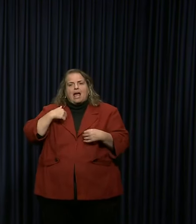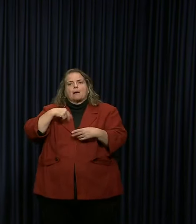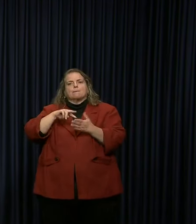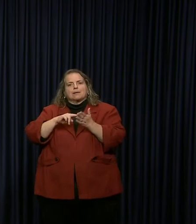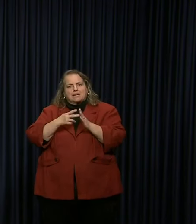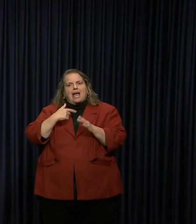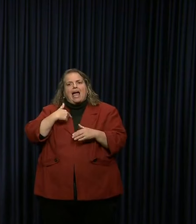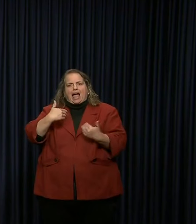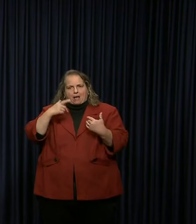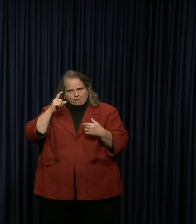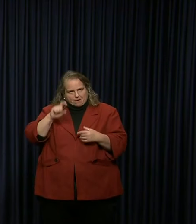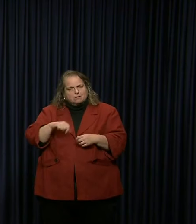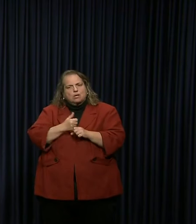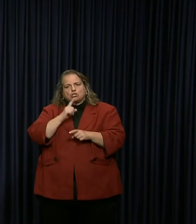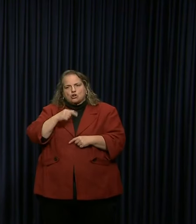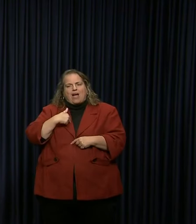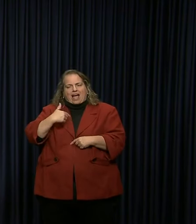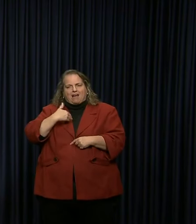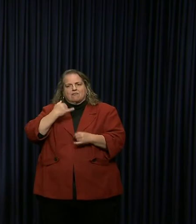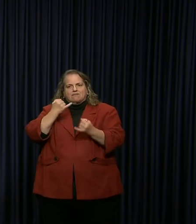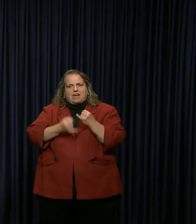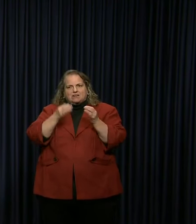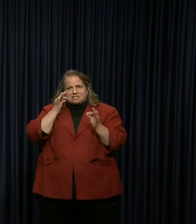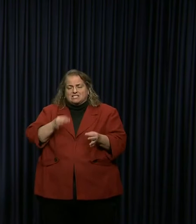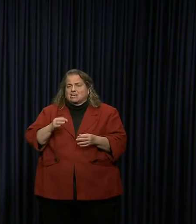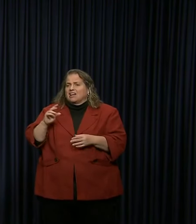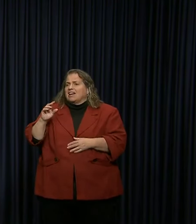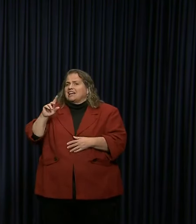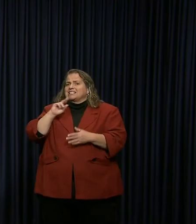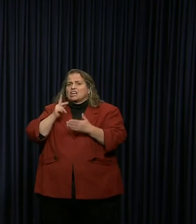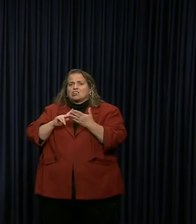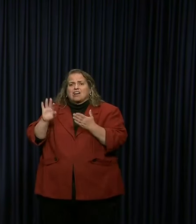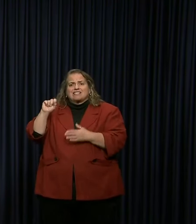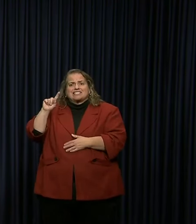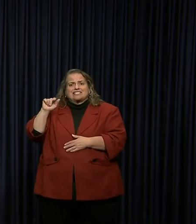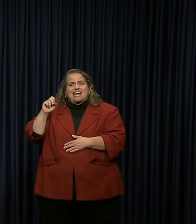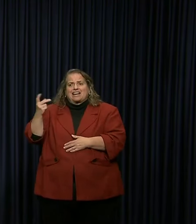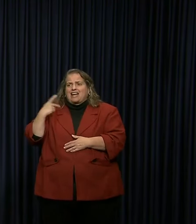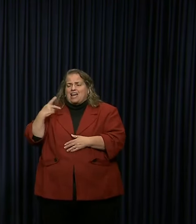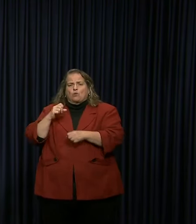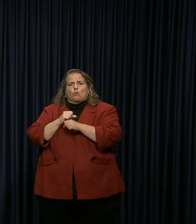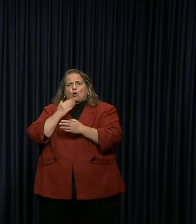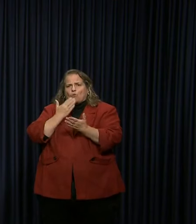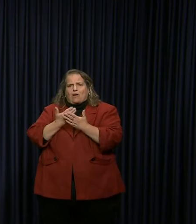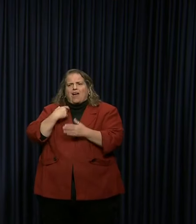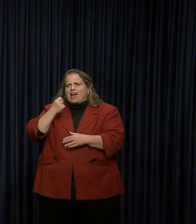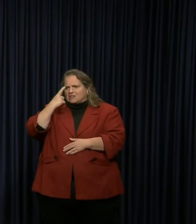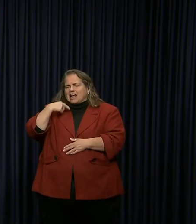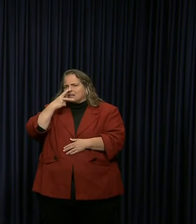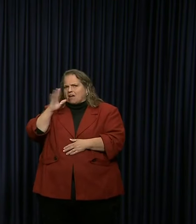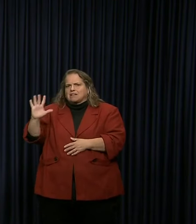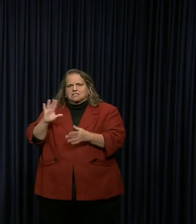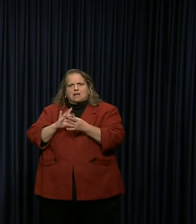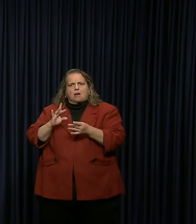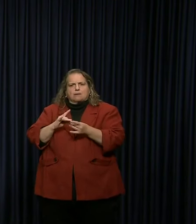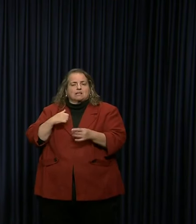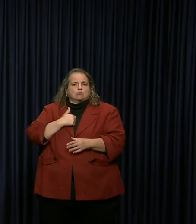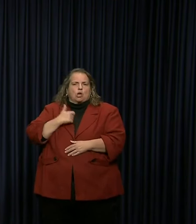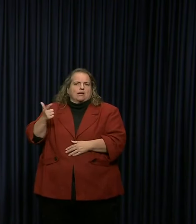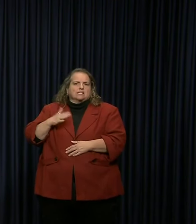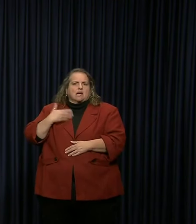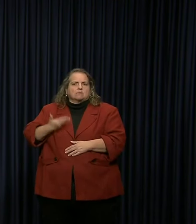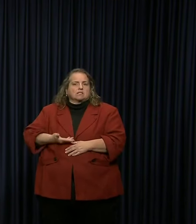got that final decision. And while the Secretary of State and I have been working well, I know I saw his comments, and I'm sorry he's upset, but I've got to do